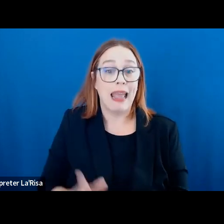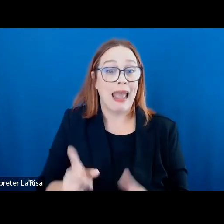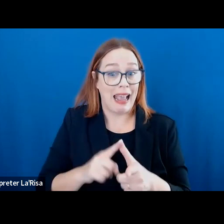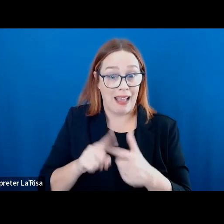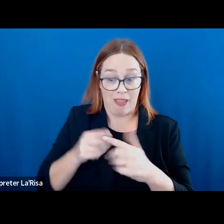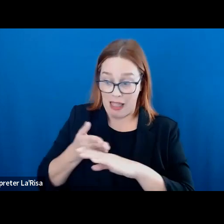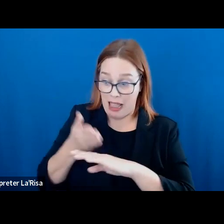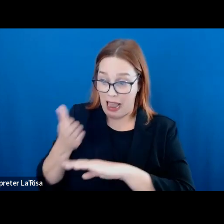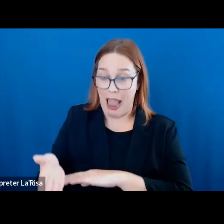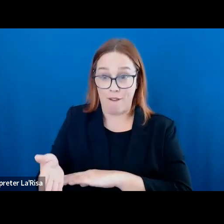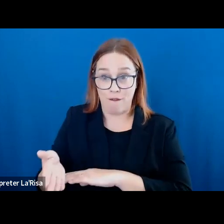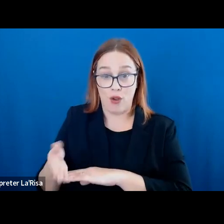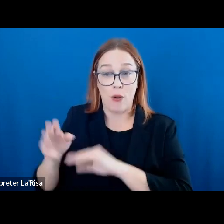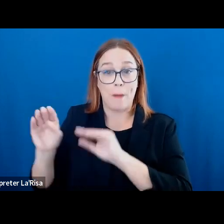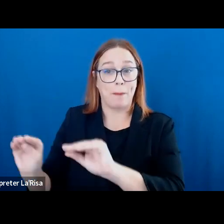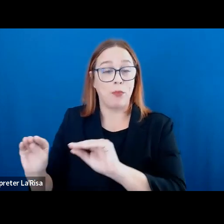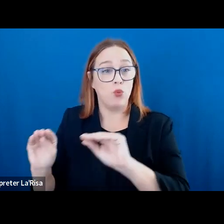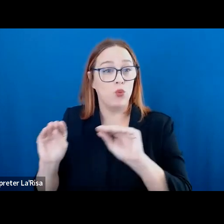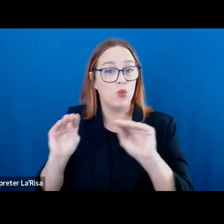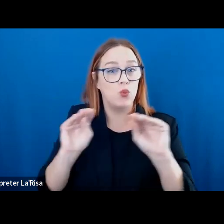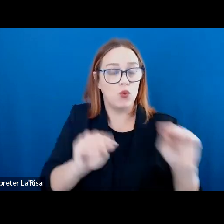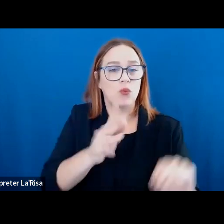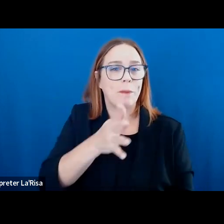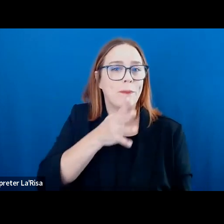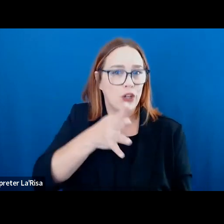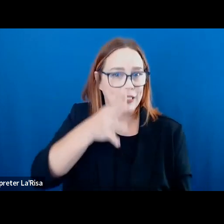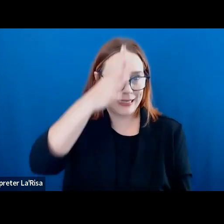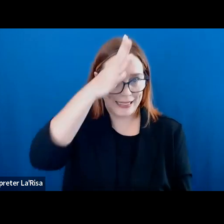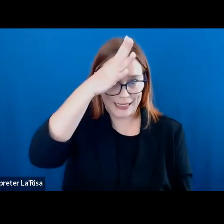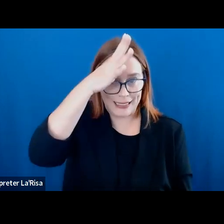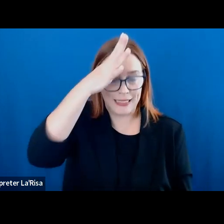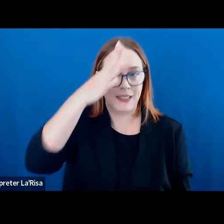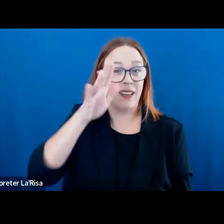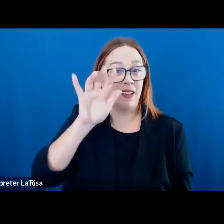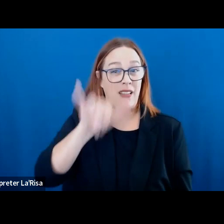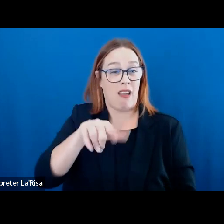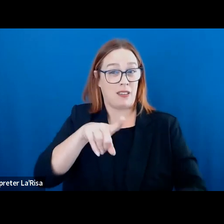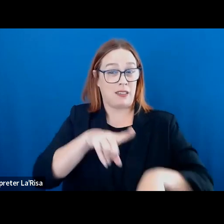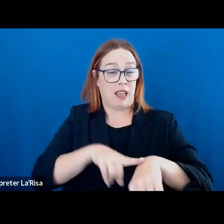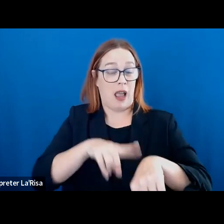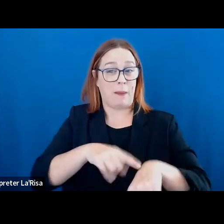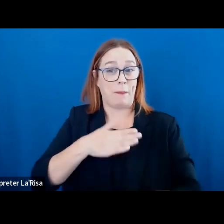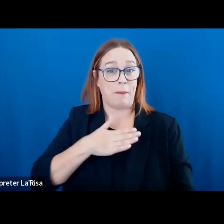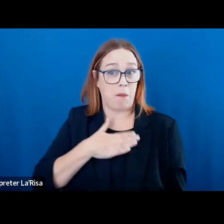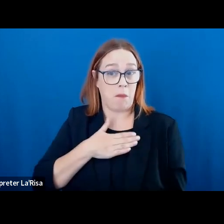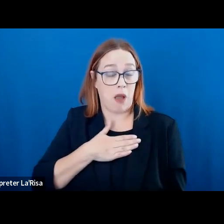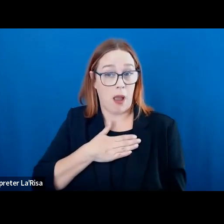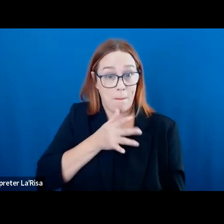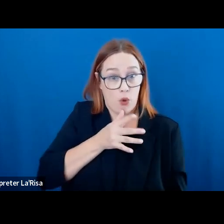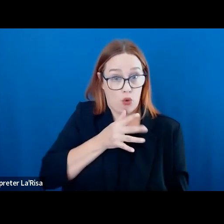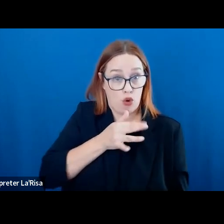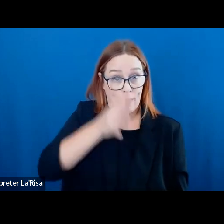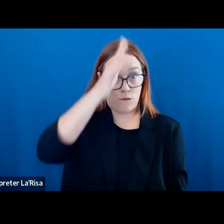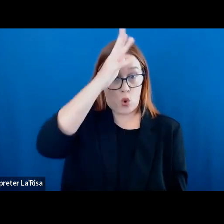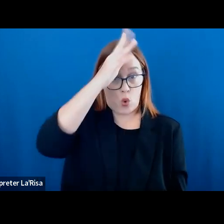transitioned to live with our parents when my mother and